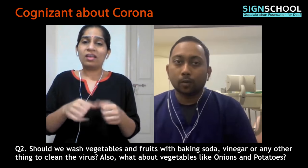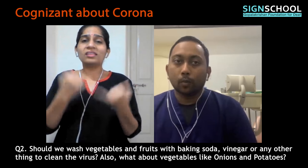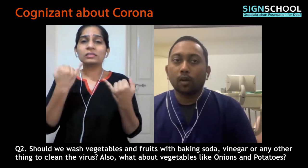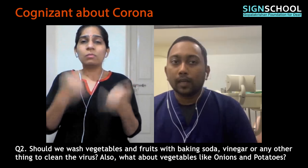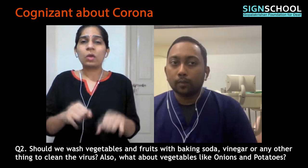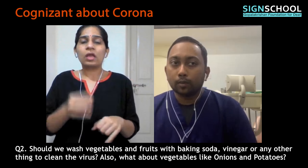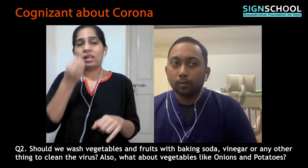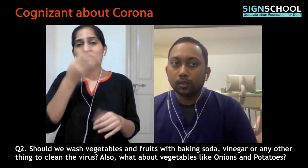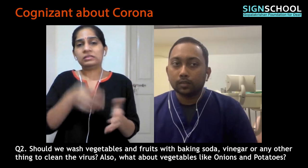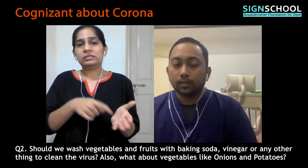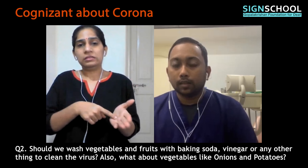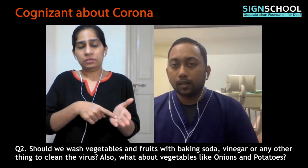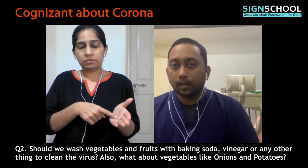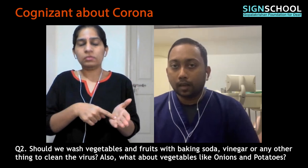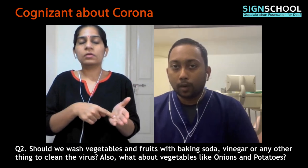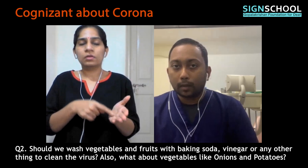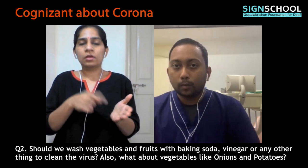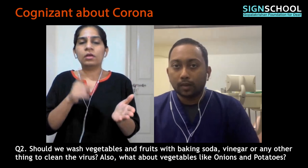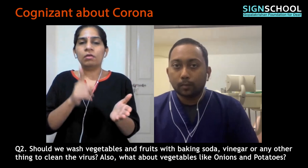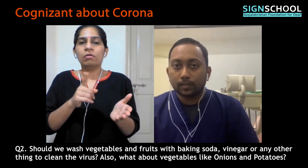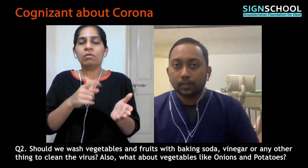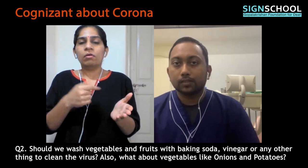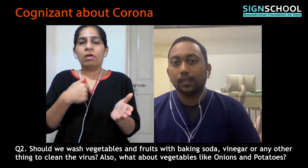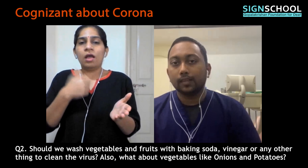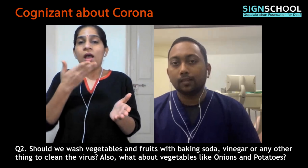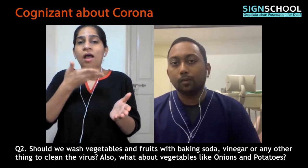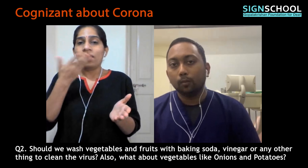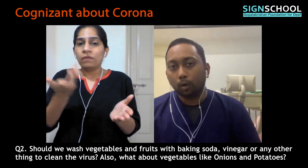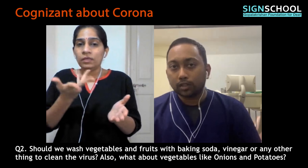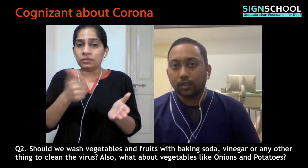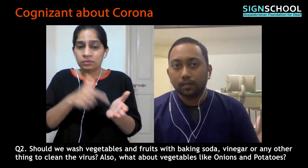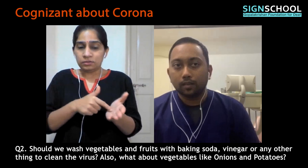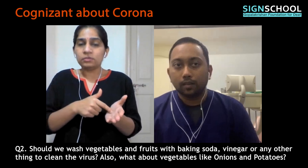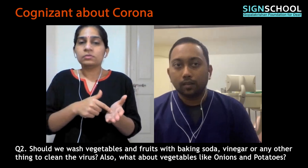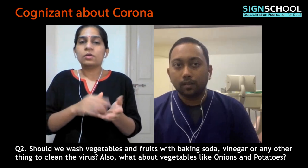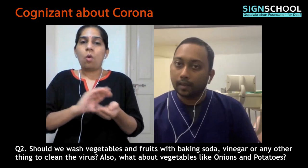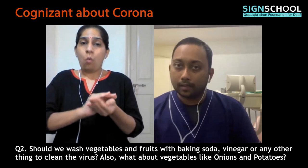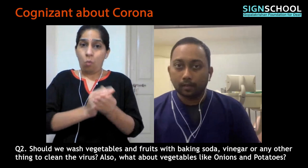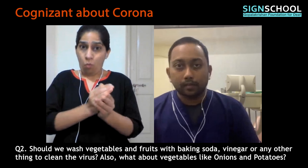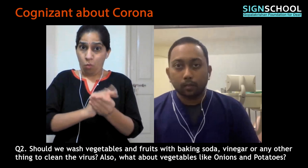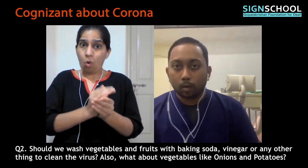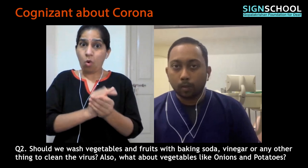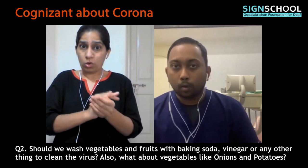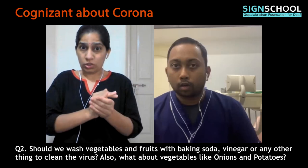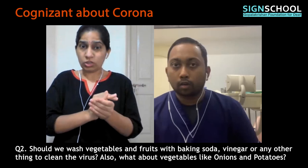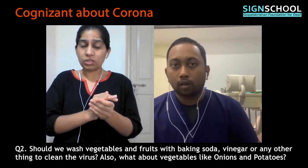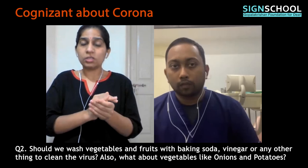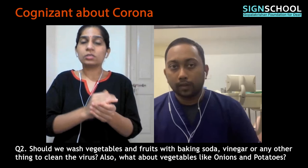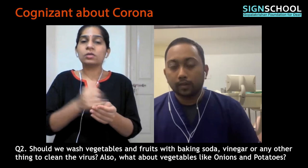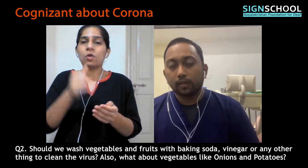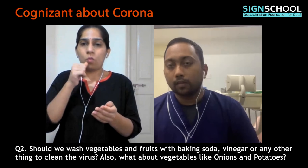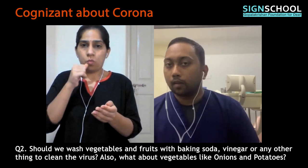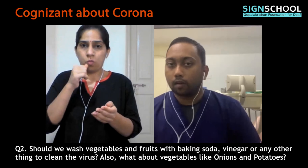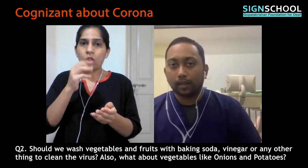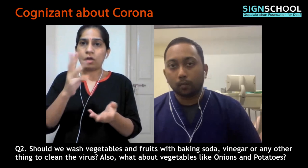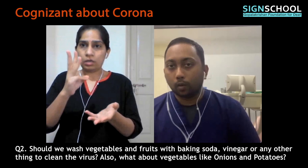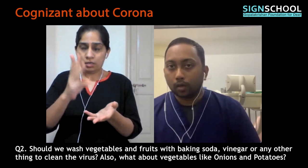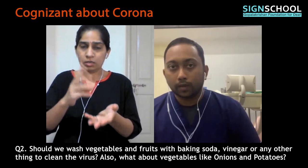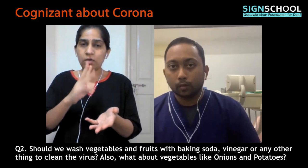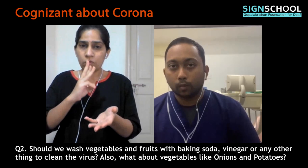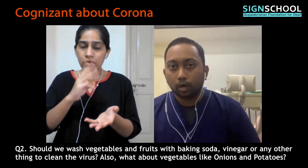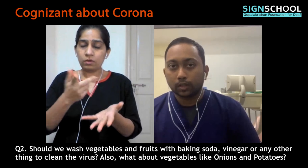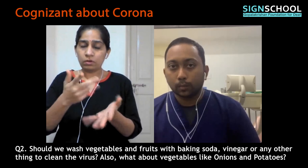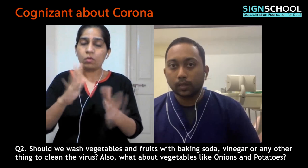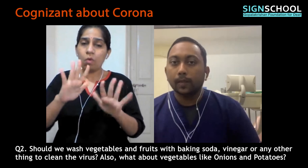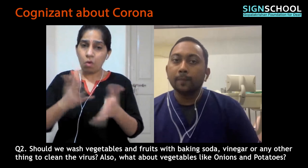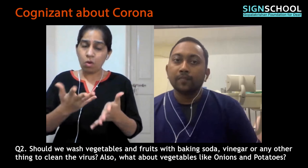easily. So what I would do is I would advise is like wash it either with normal water or vinegar or like